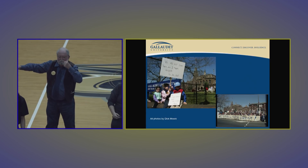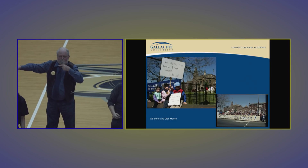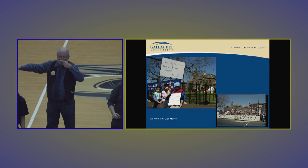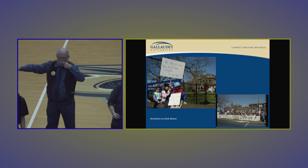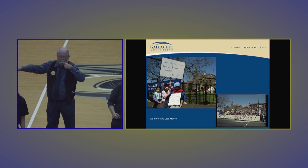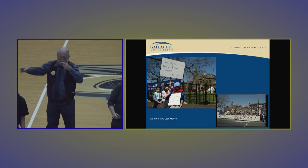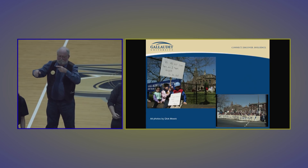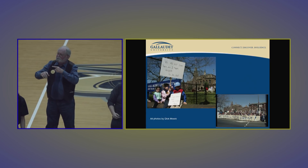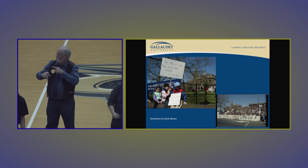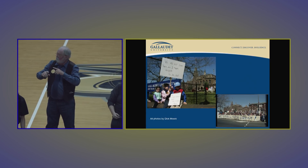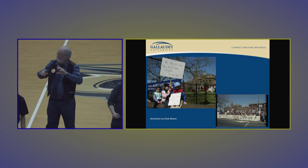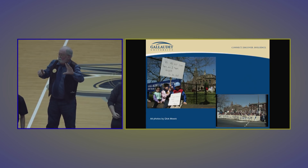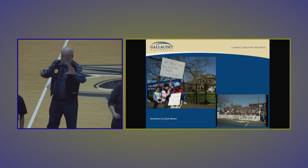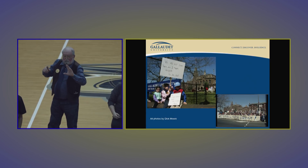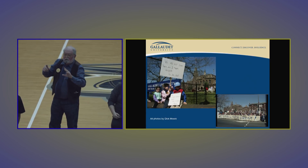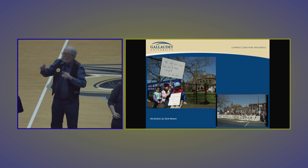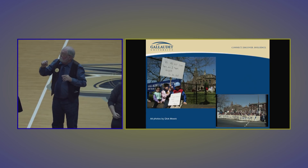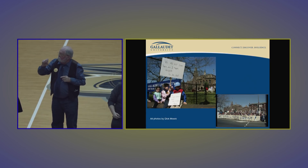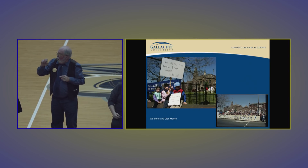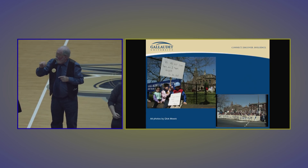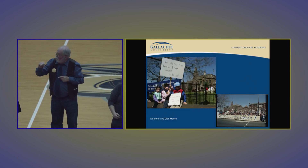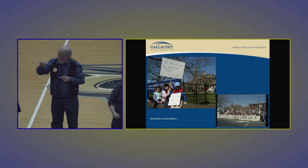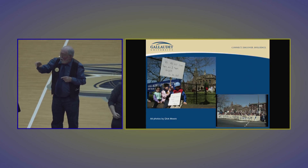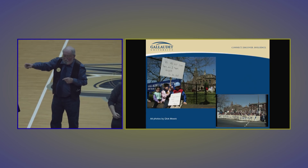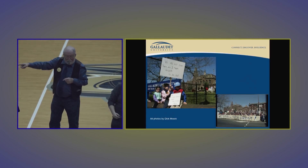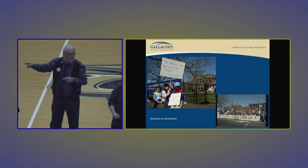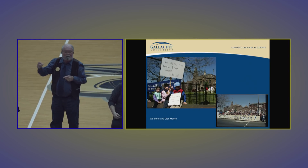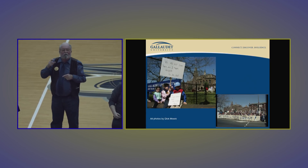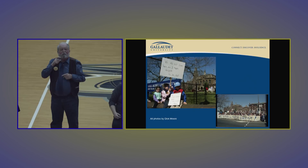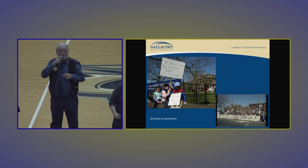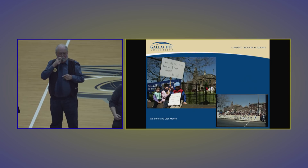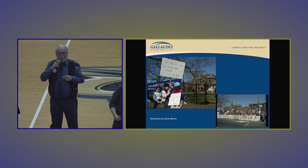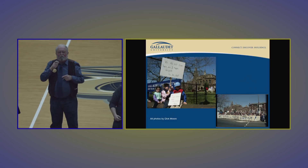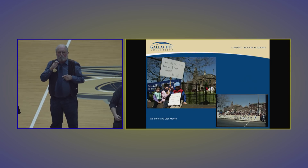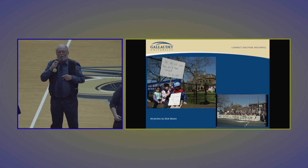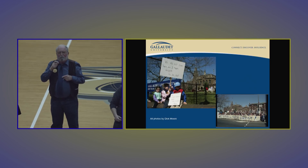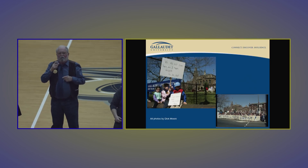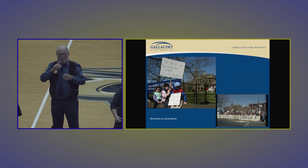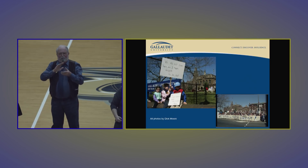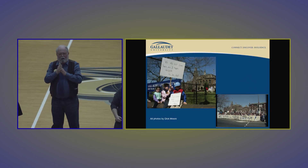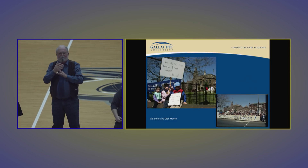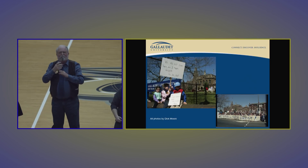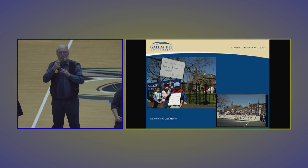to him are my 2 daughters who are hearing. Sean